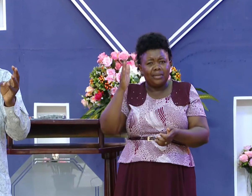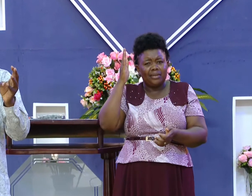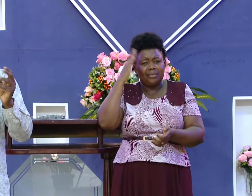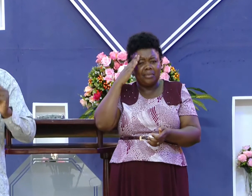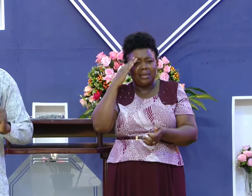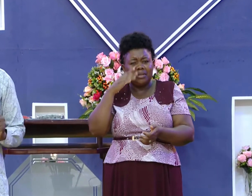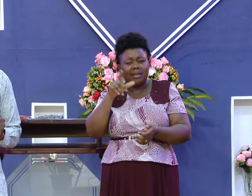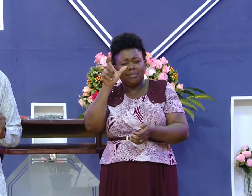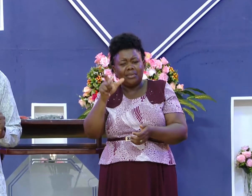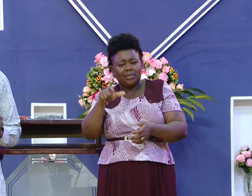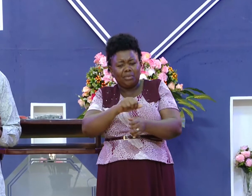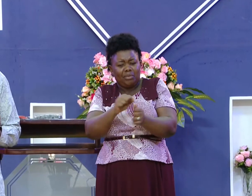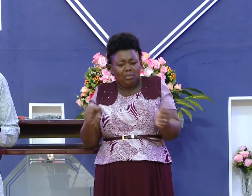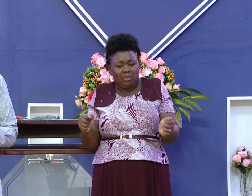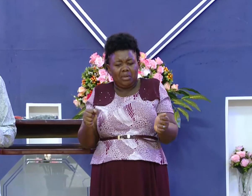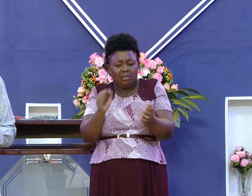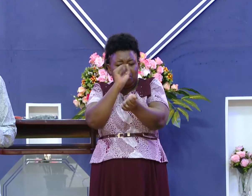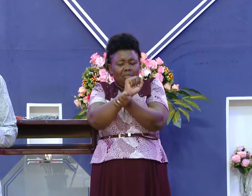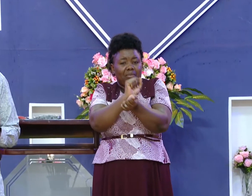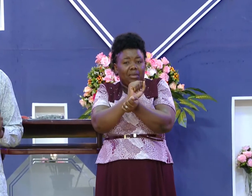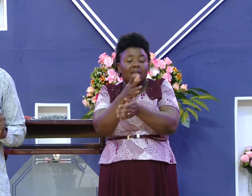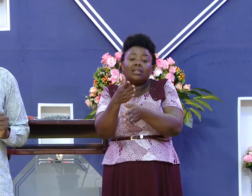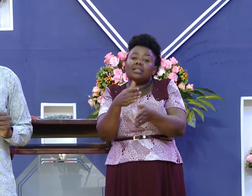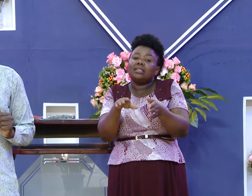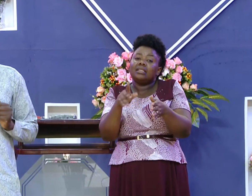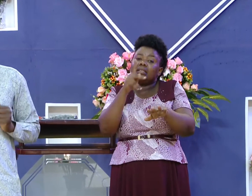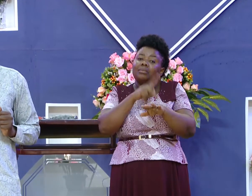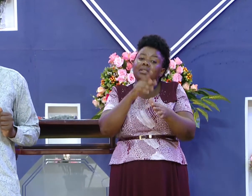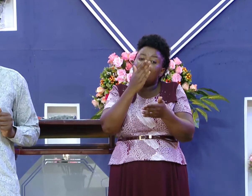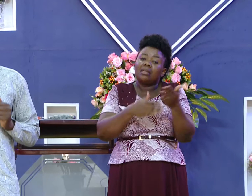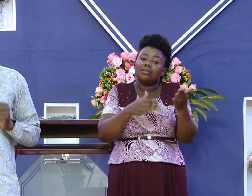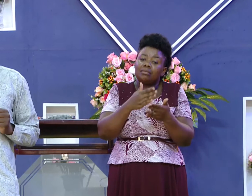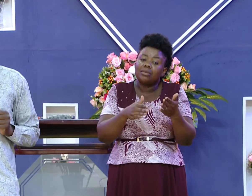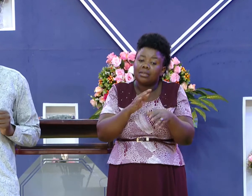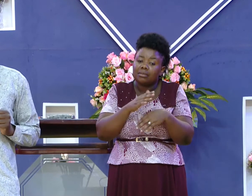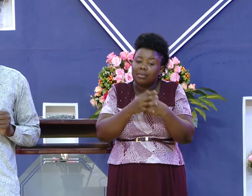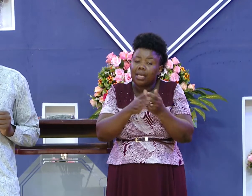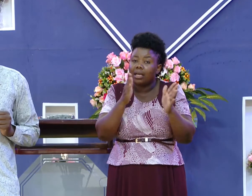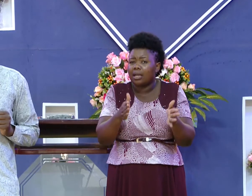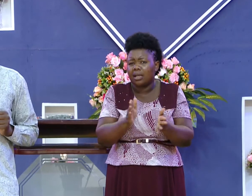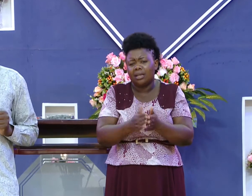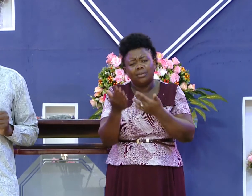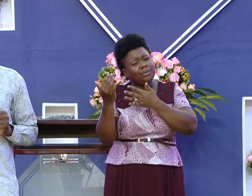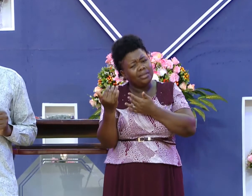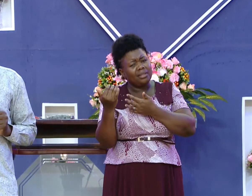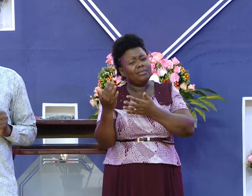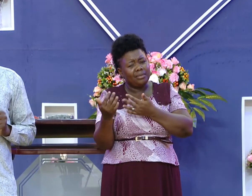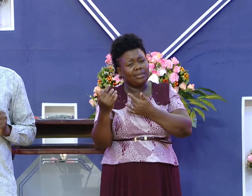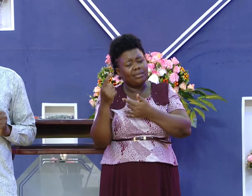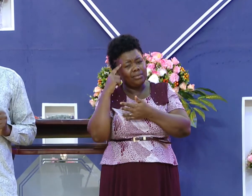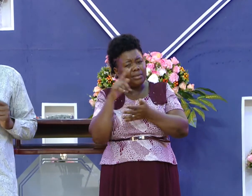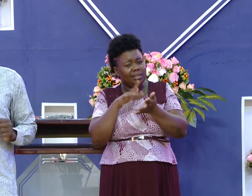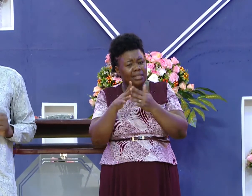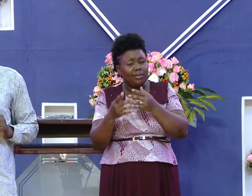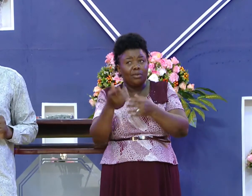Now, the person who was tied up, they were tied up the bakery of Peter. And he waited. Peter waited for Jesus to